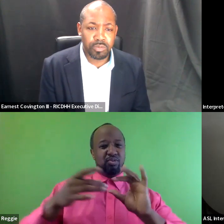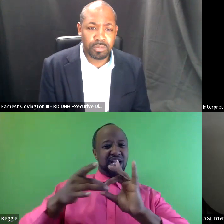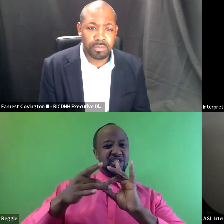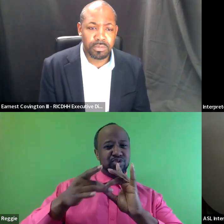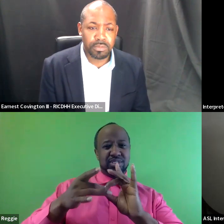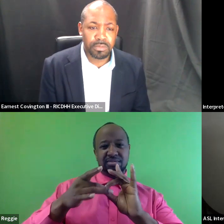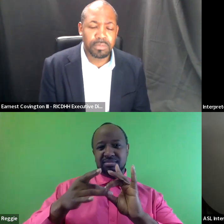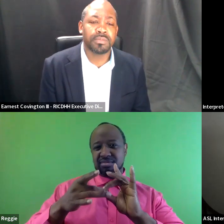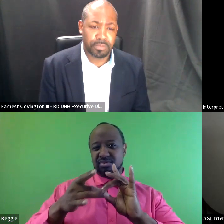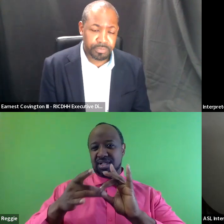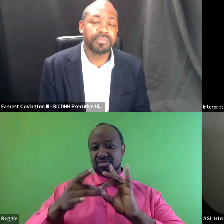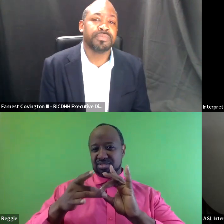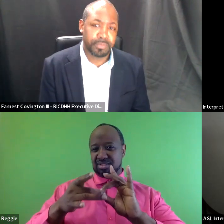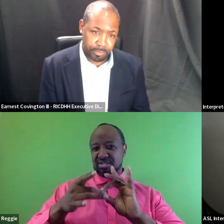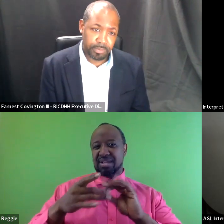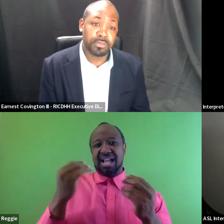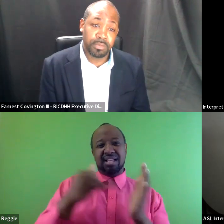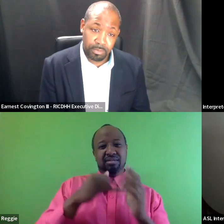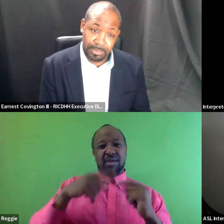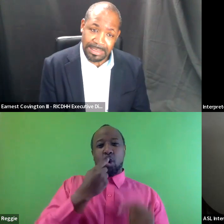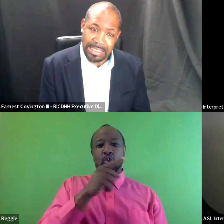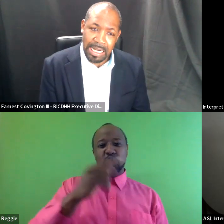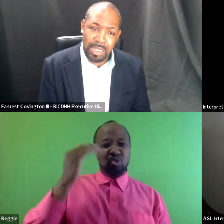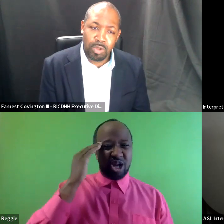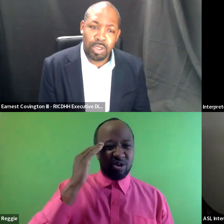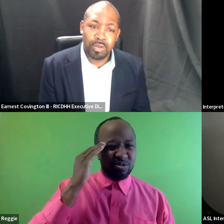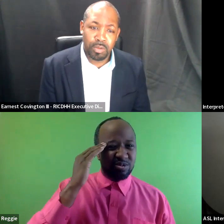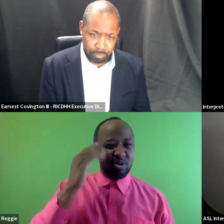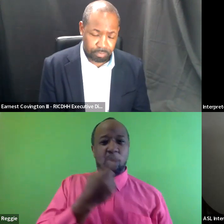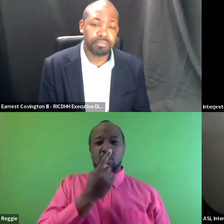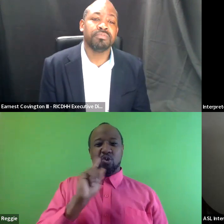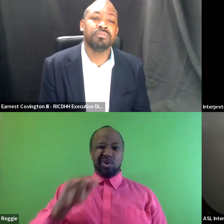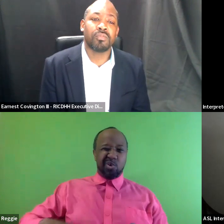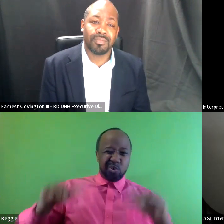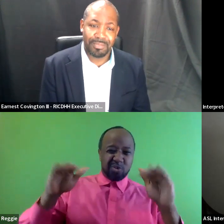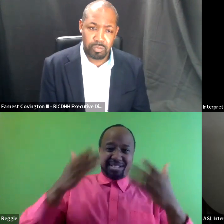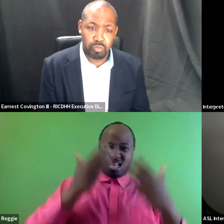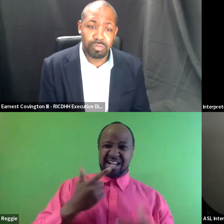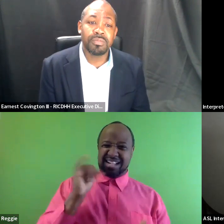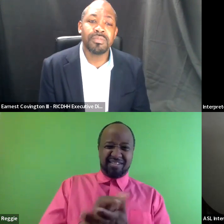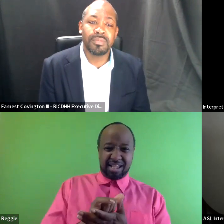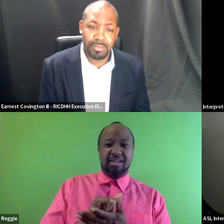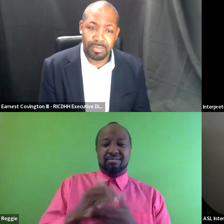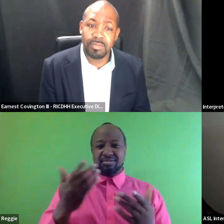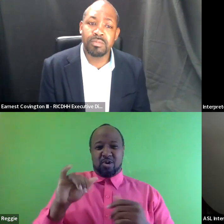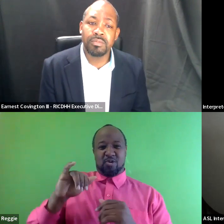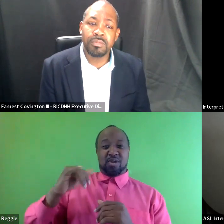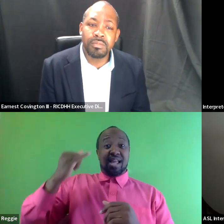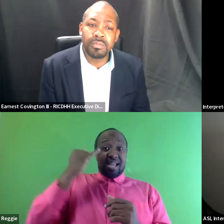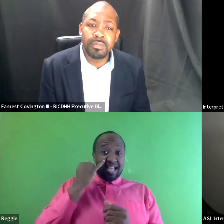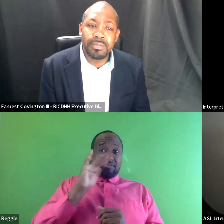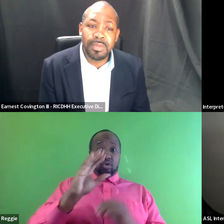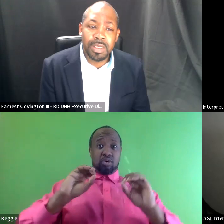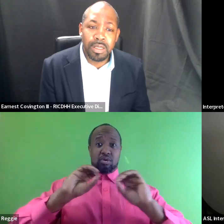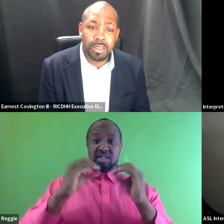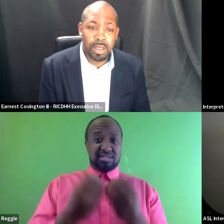about this, I think it starts with relationships. It's about who you know, who your network is. Sad to say,